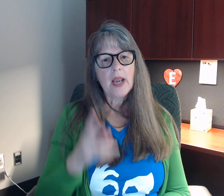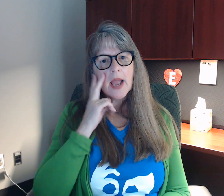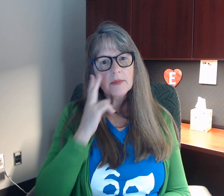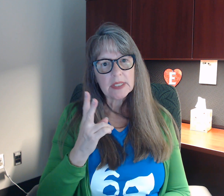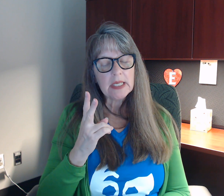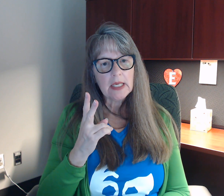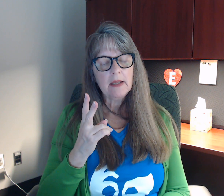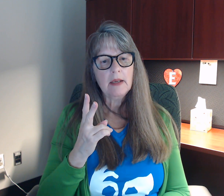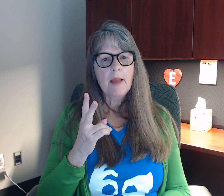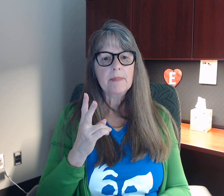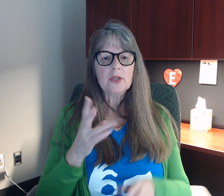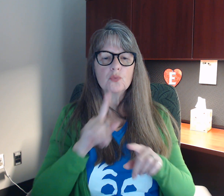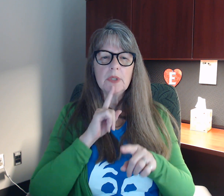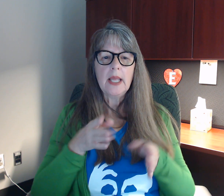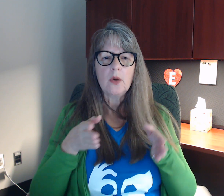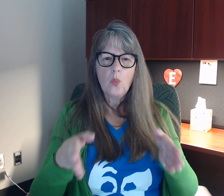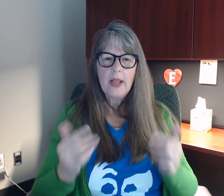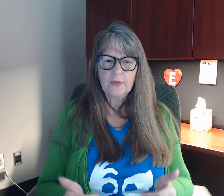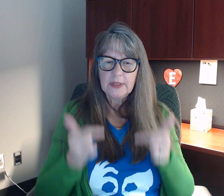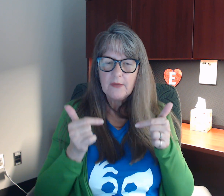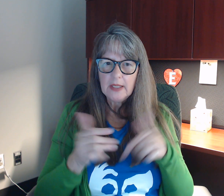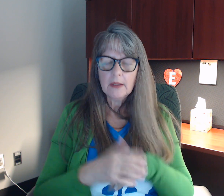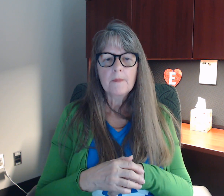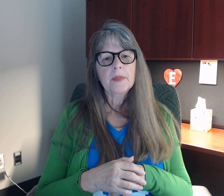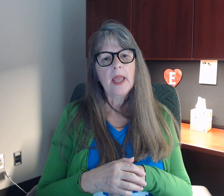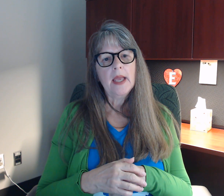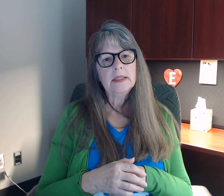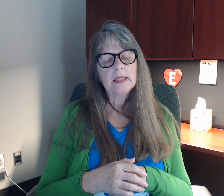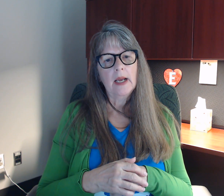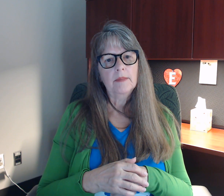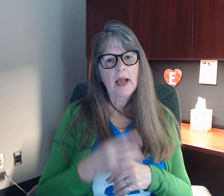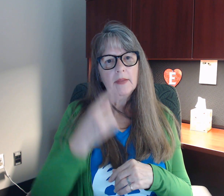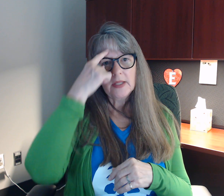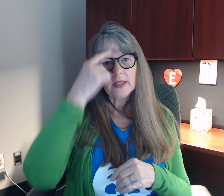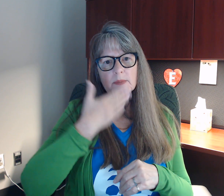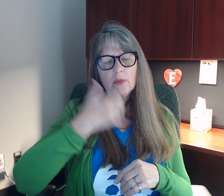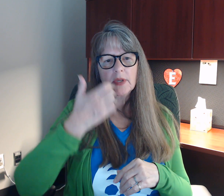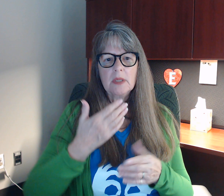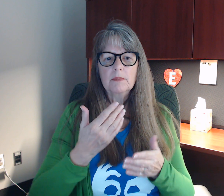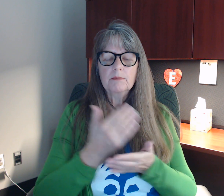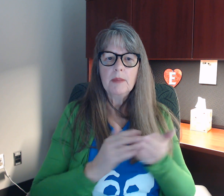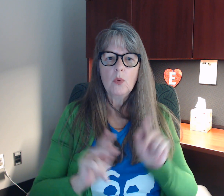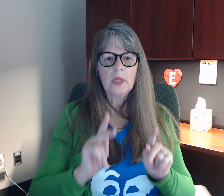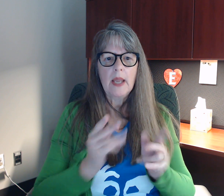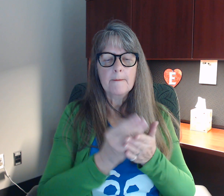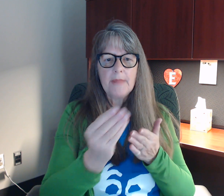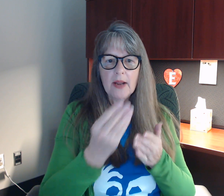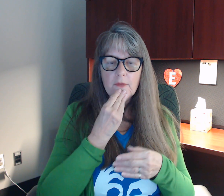am seeing, but it's really like a way of living. And I think that's better, that some people will like buy the